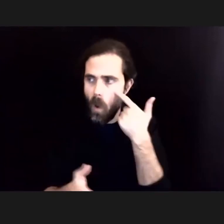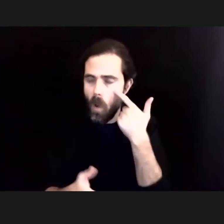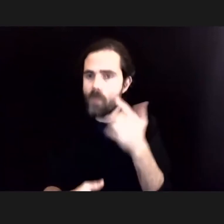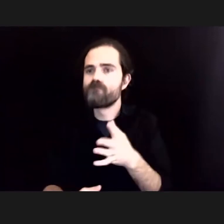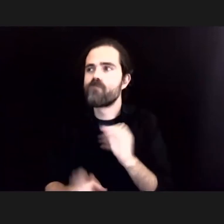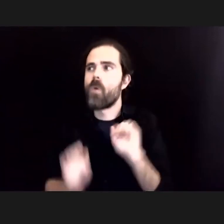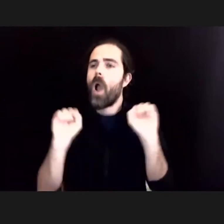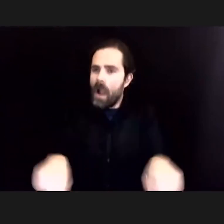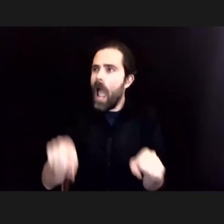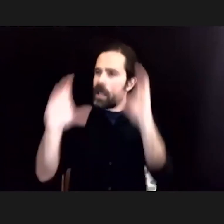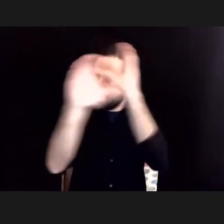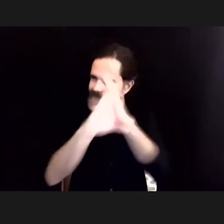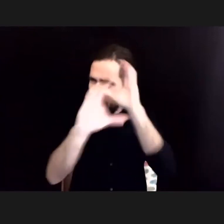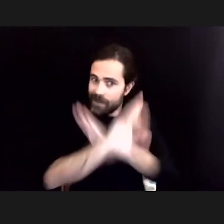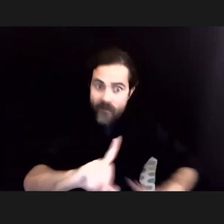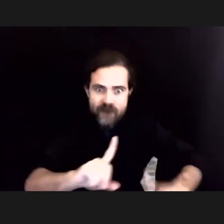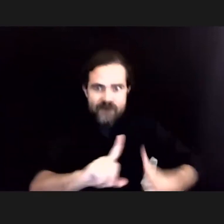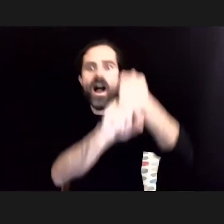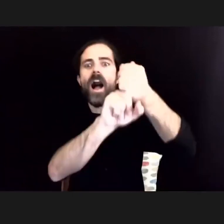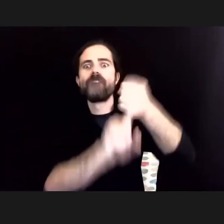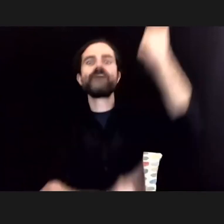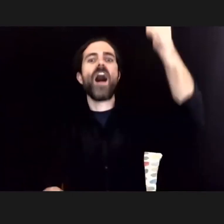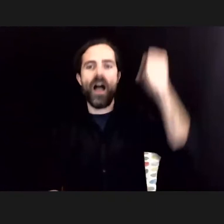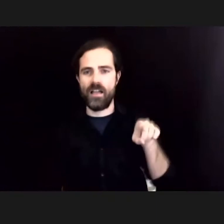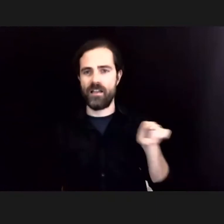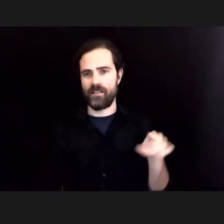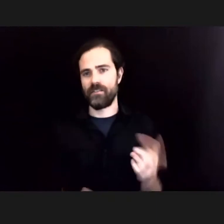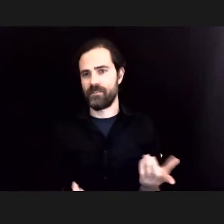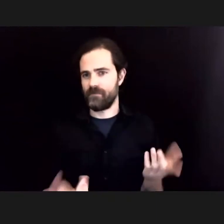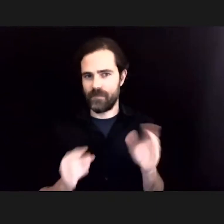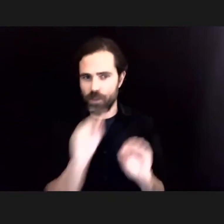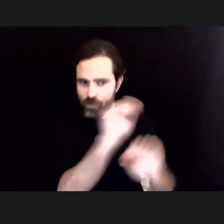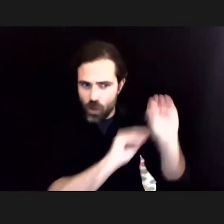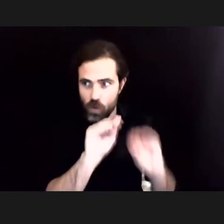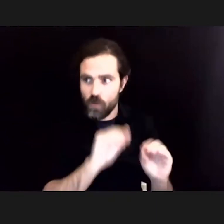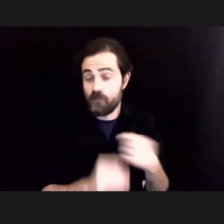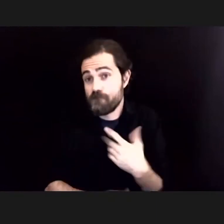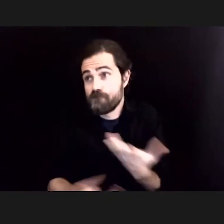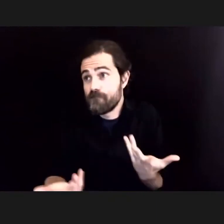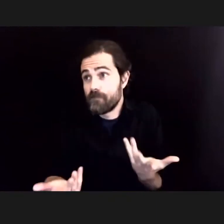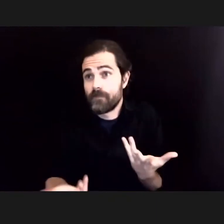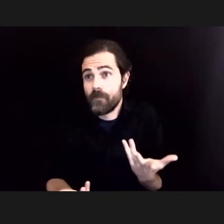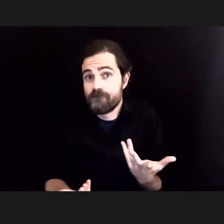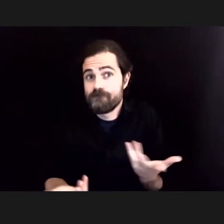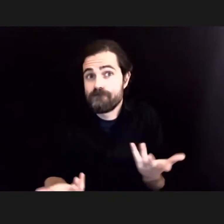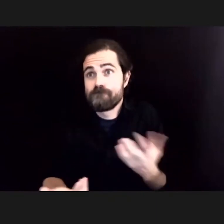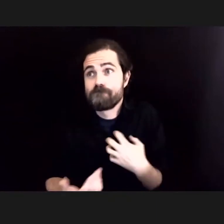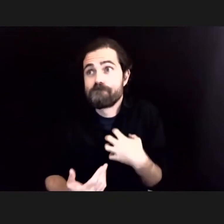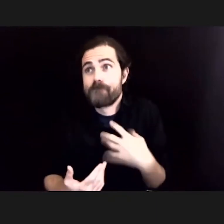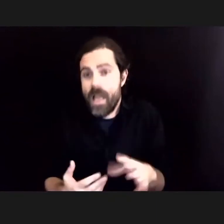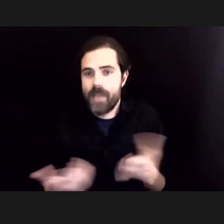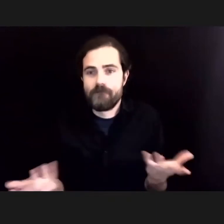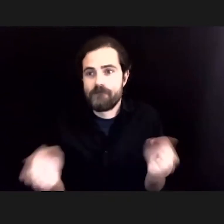this quality information on solution that might be the best for you. So we will remain obviously active